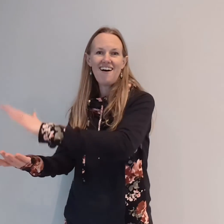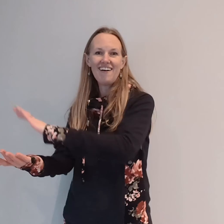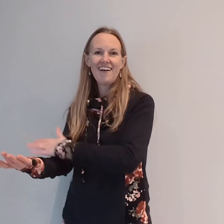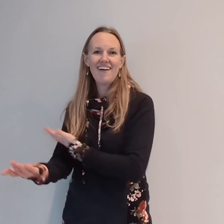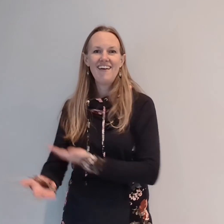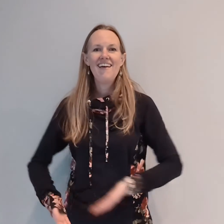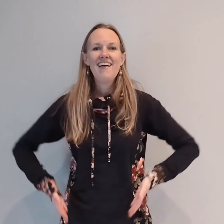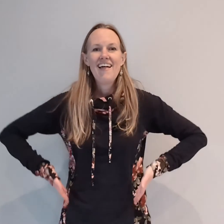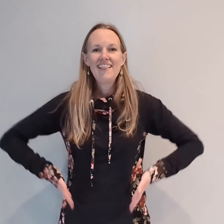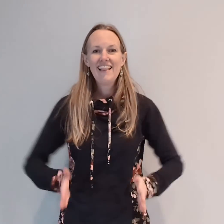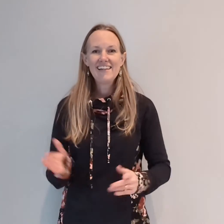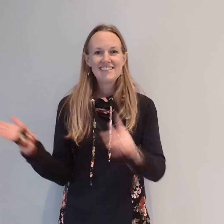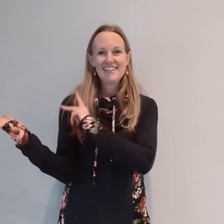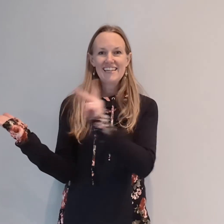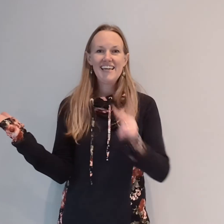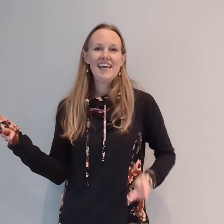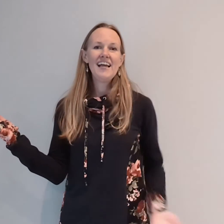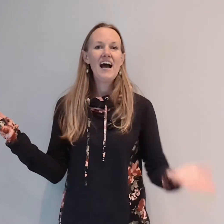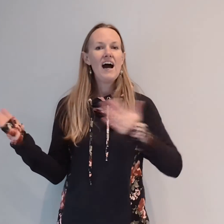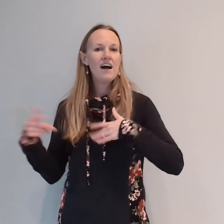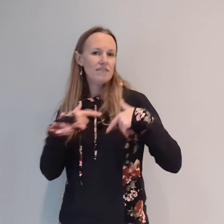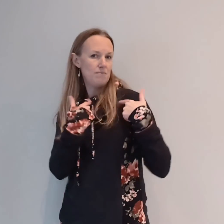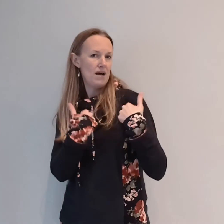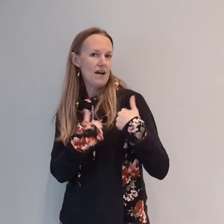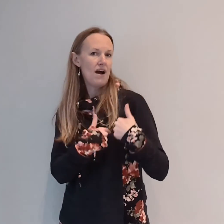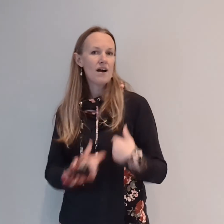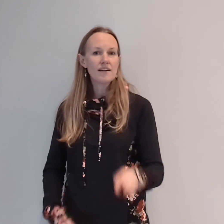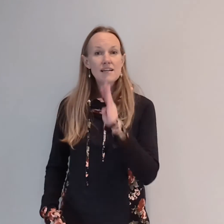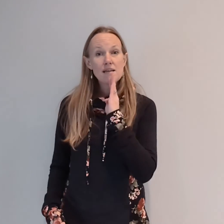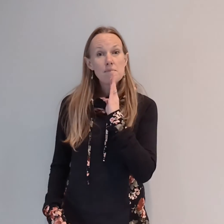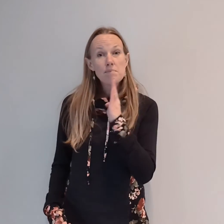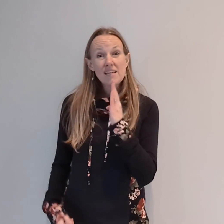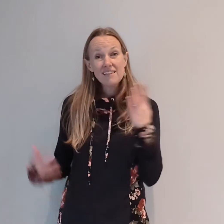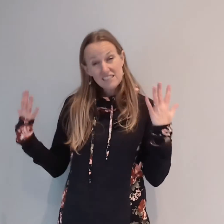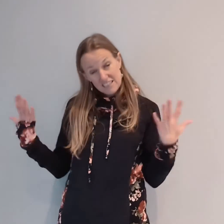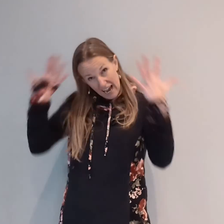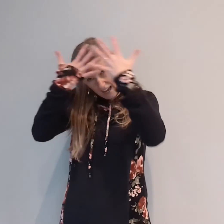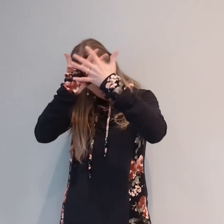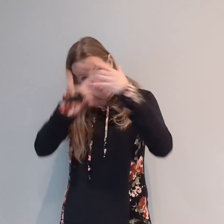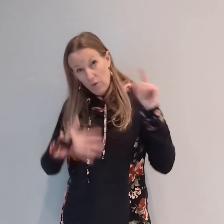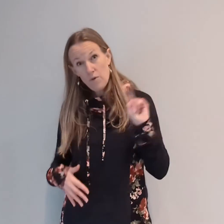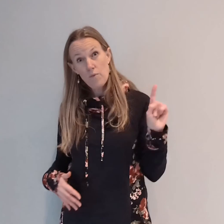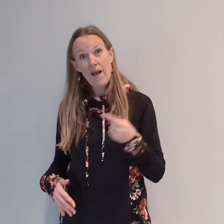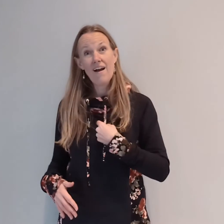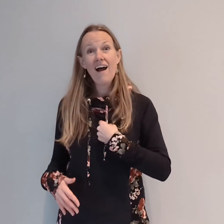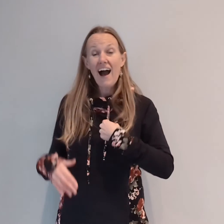song. And let the king of my heart be the shadow where